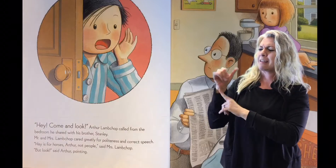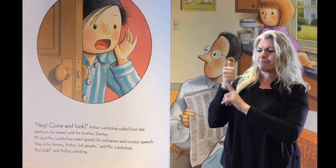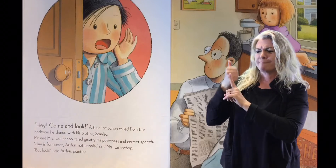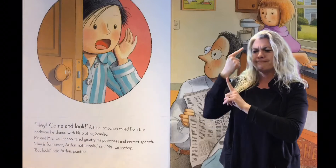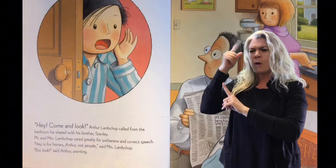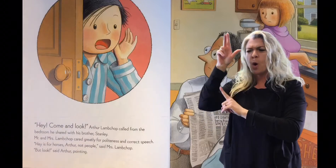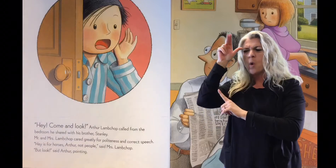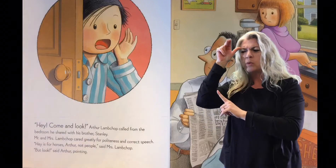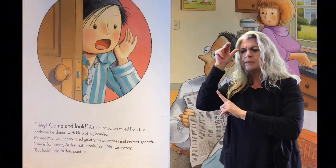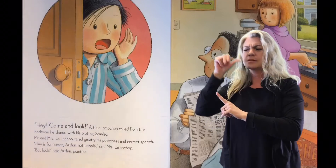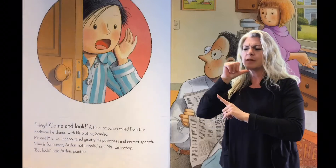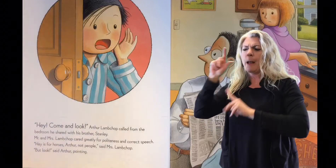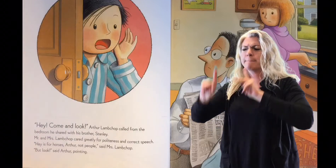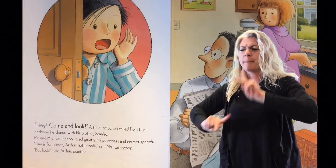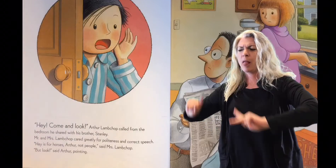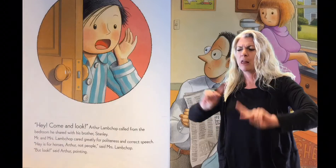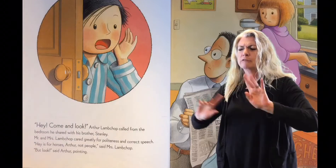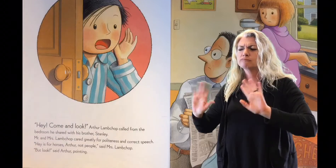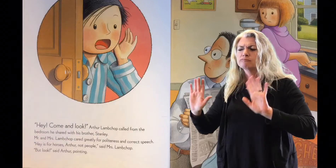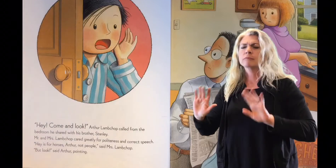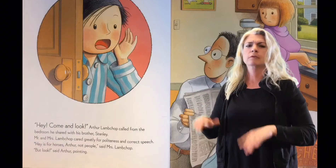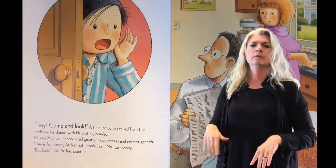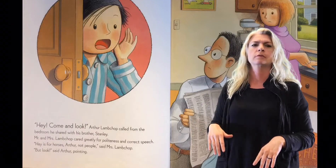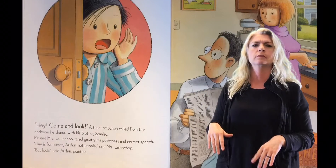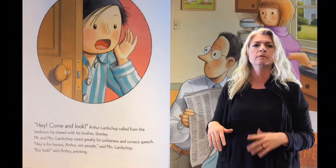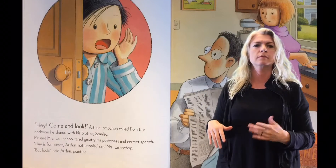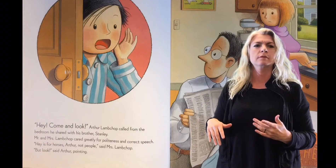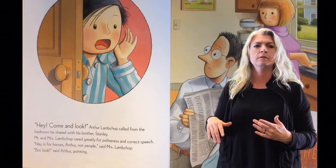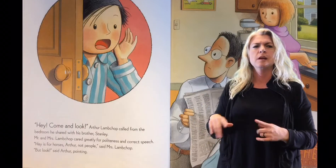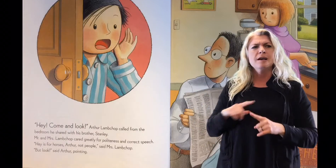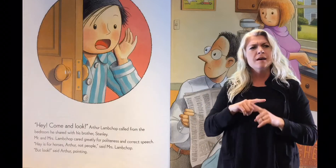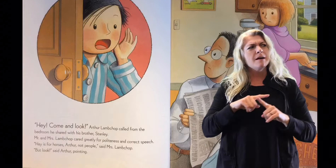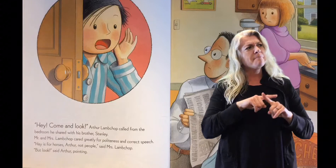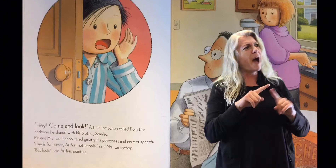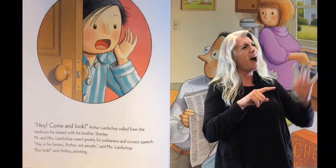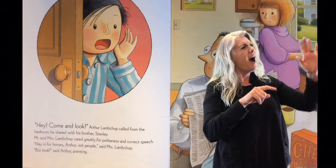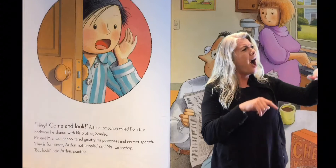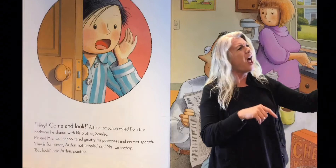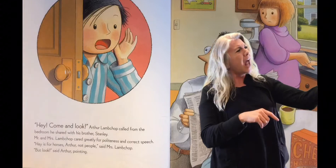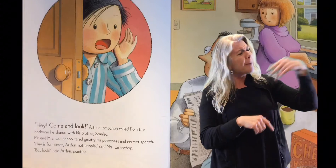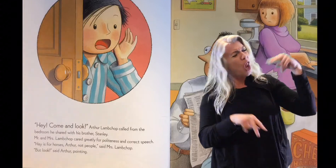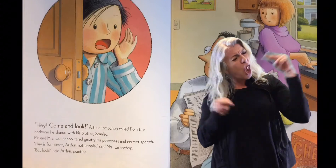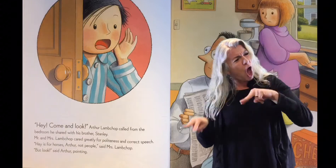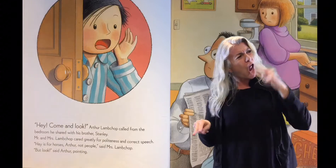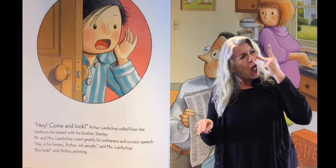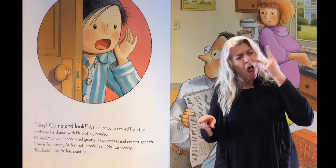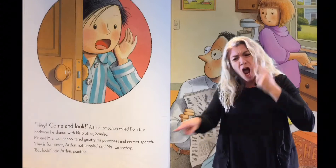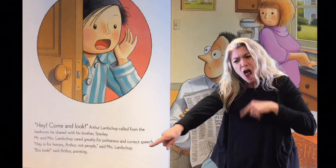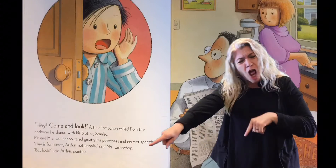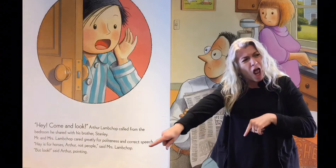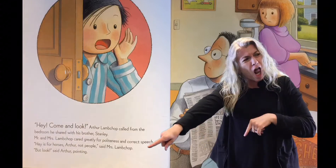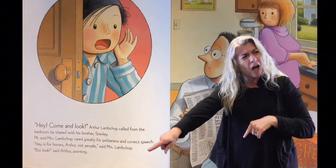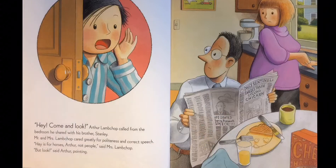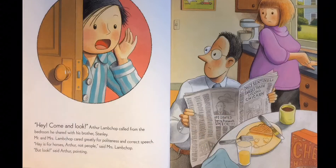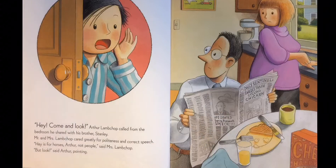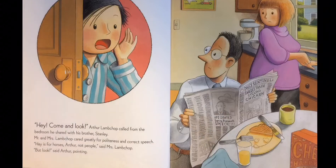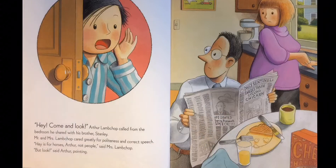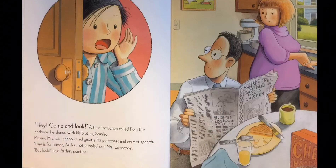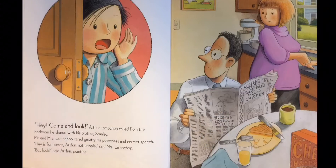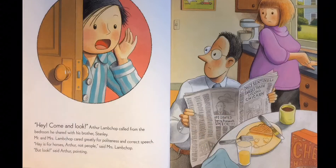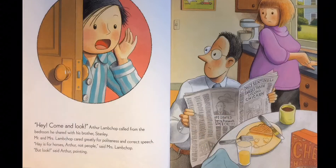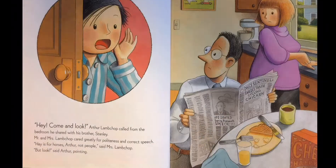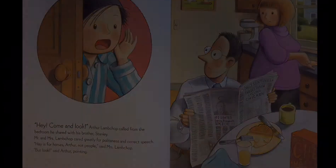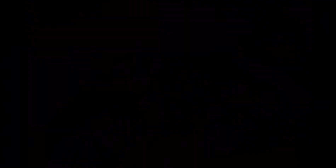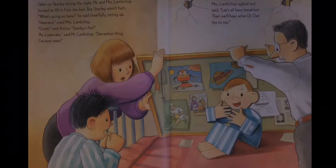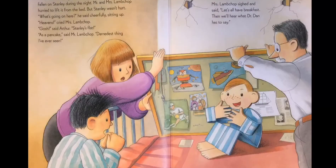cared greatly for politeness and correct speech. "Hay is for horses, Arthur, not people," said Mrs. Lambchop. "But look," said